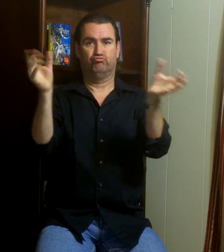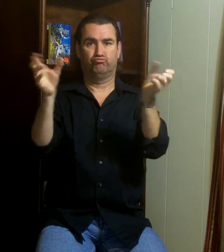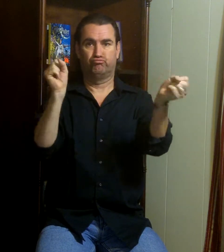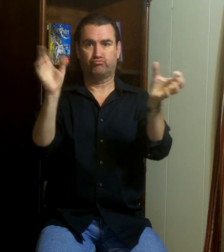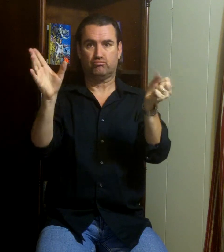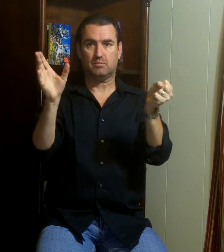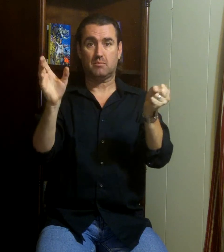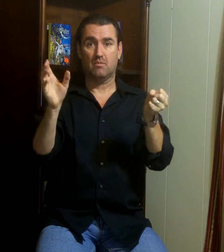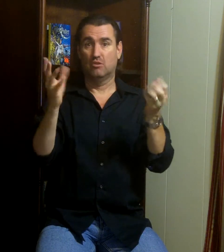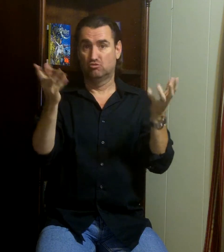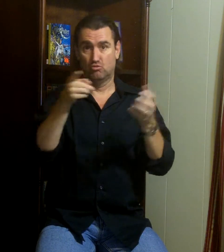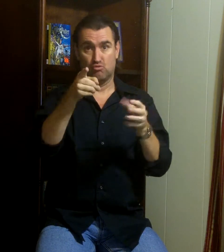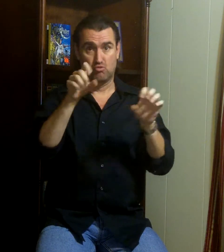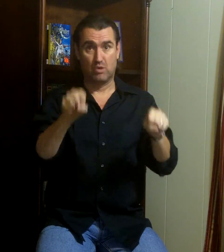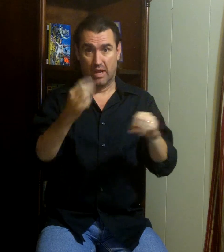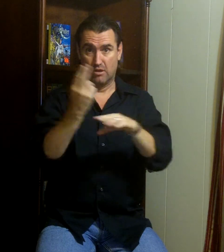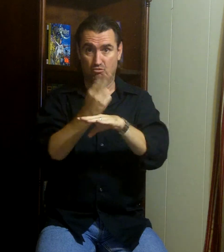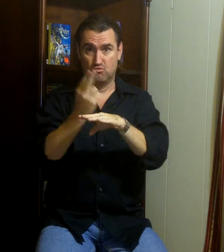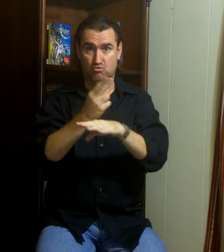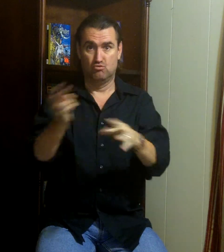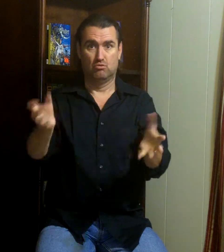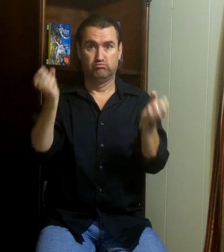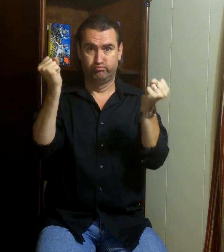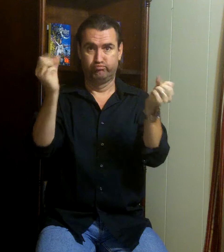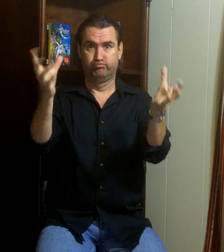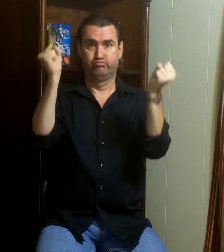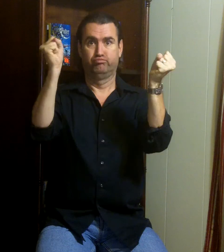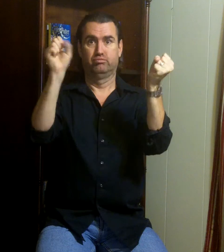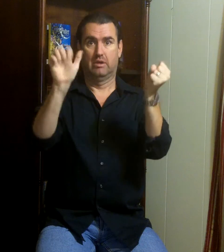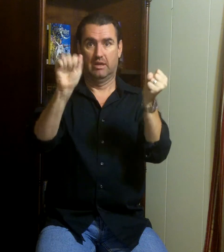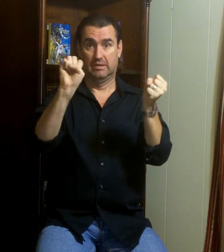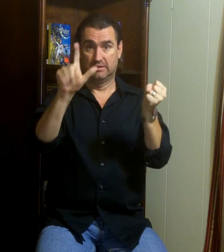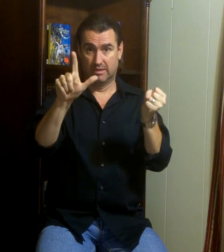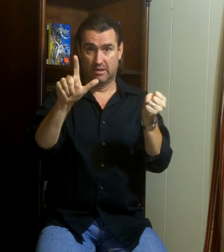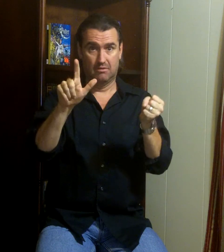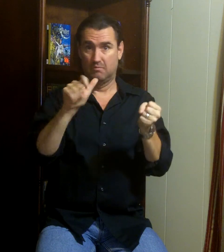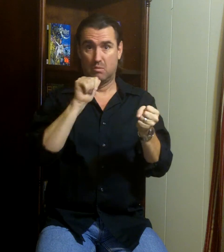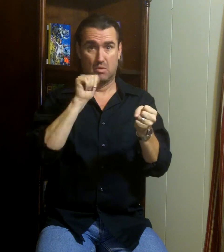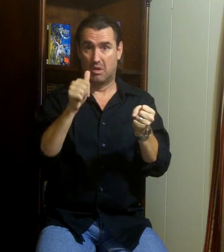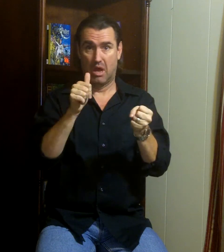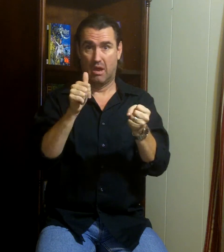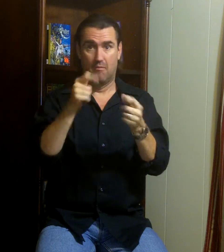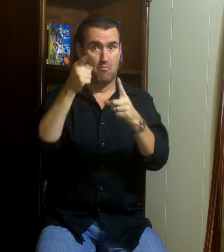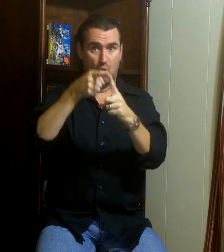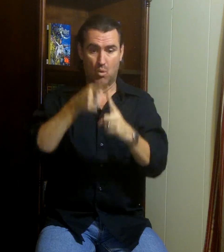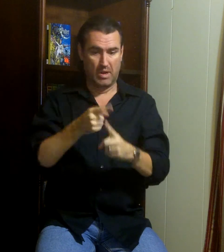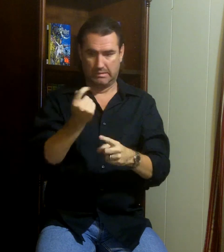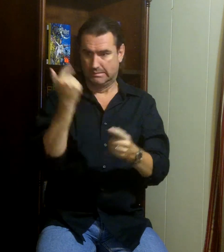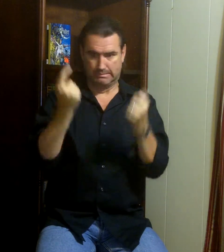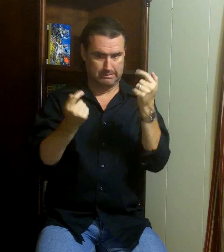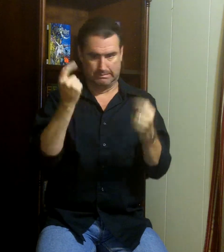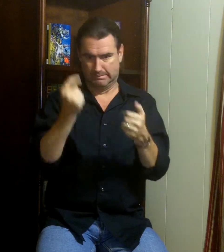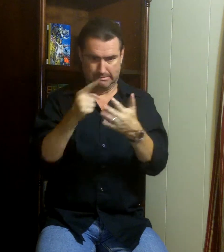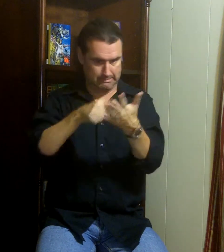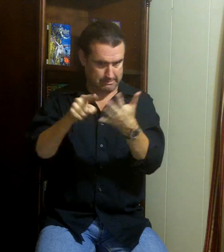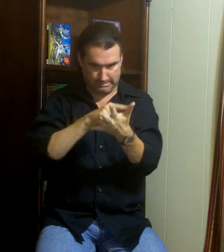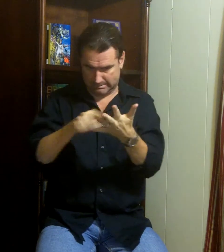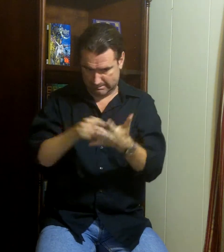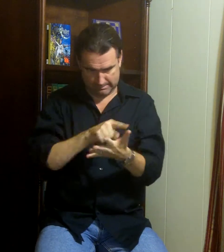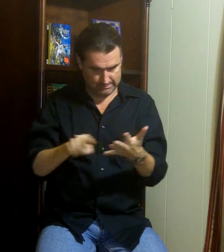visual ASL, and they won't dock you points or anything like that. They'll just rate you based on your signing style. But